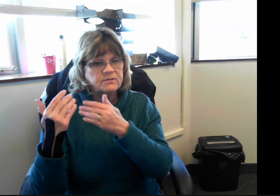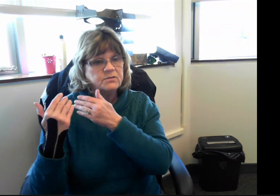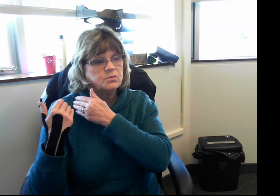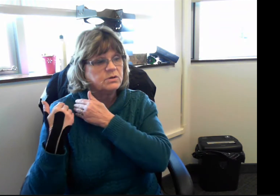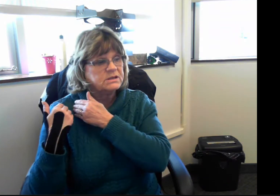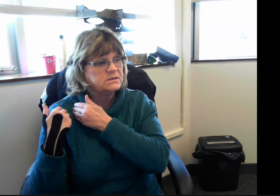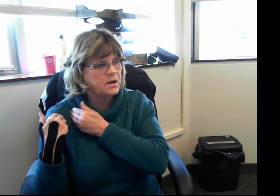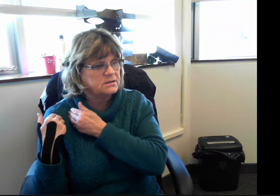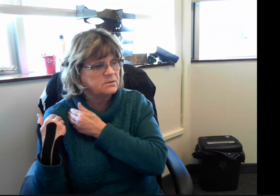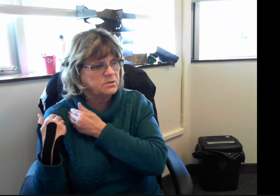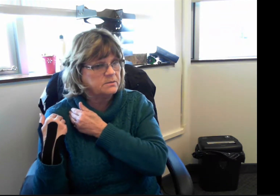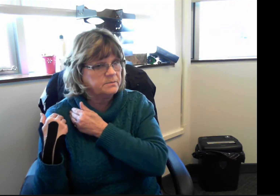behave responsible.